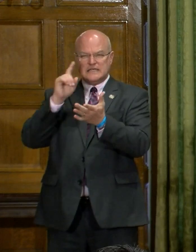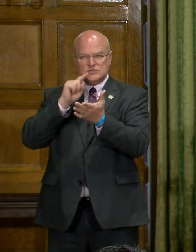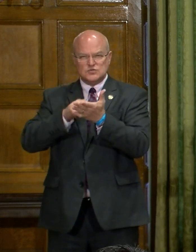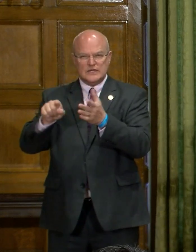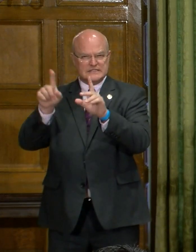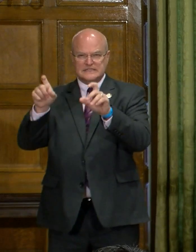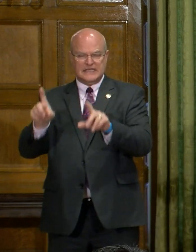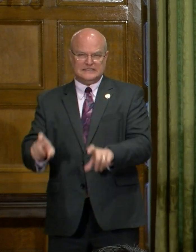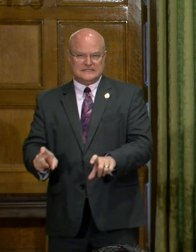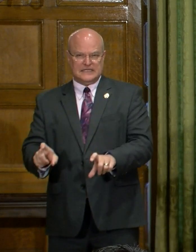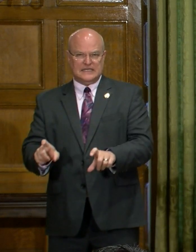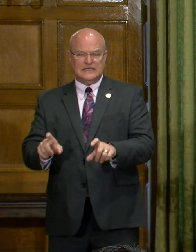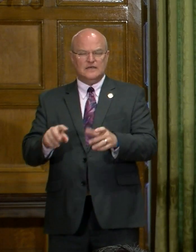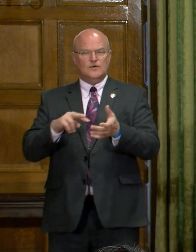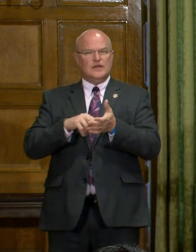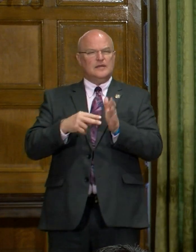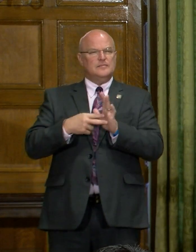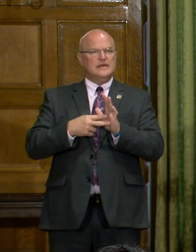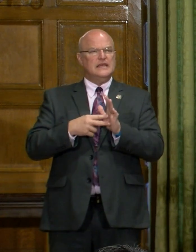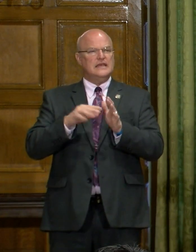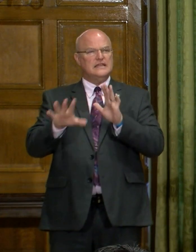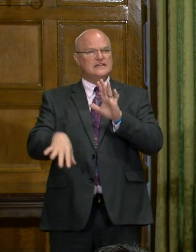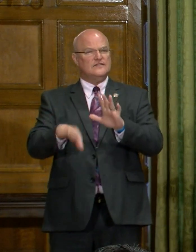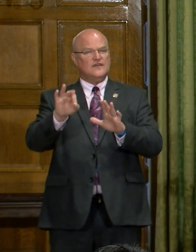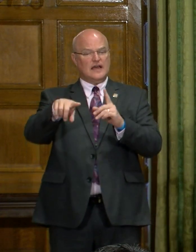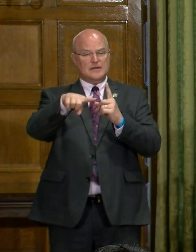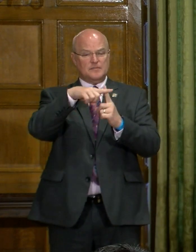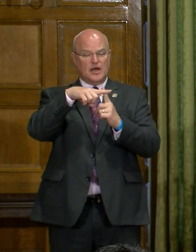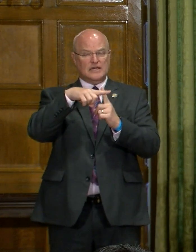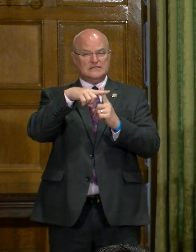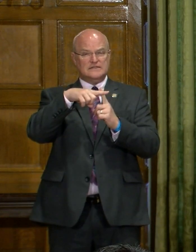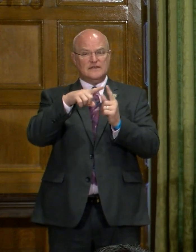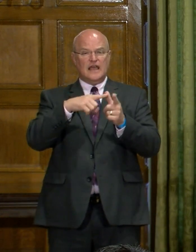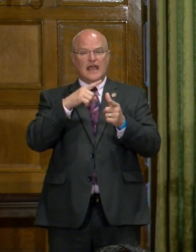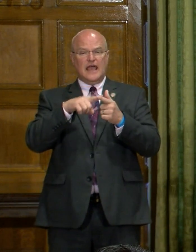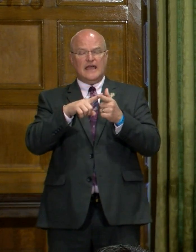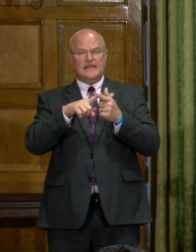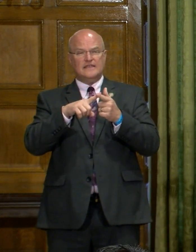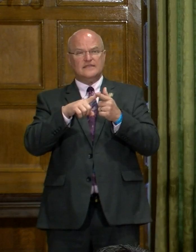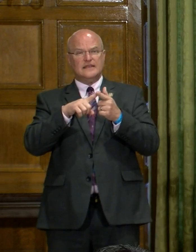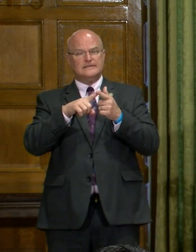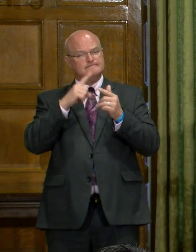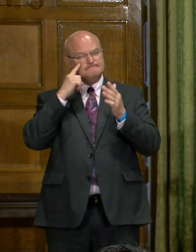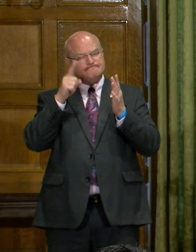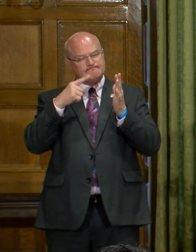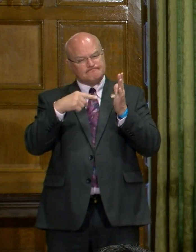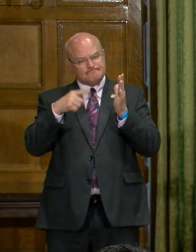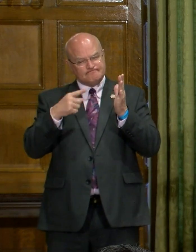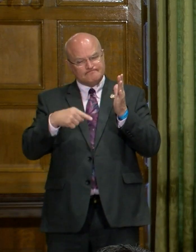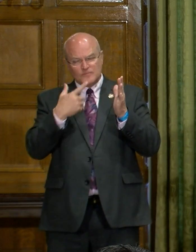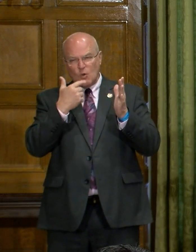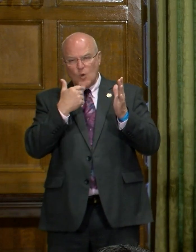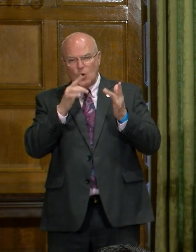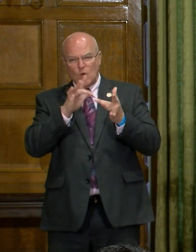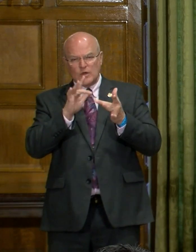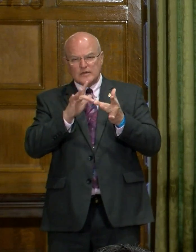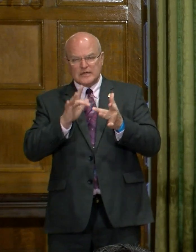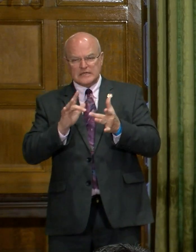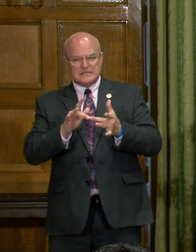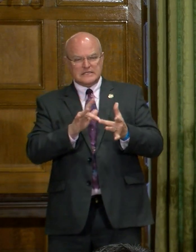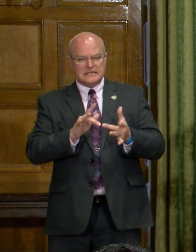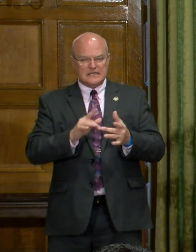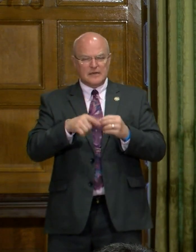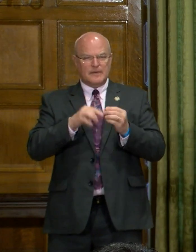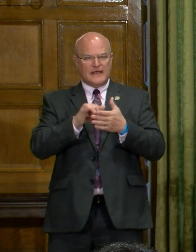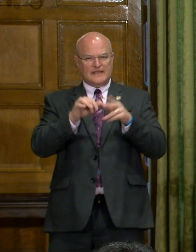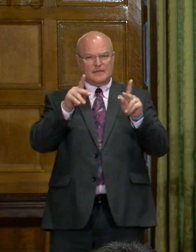tracing testing, and that is to find a positive and then you run down who we need to most